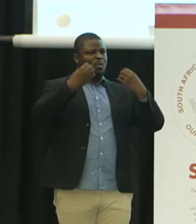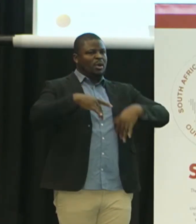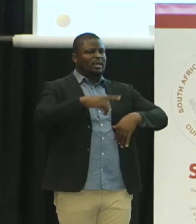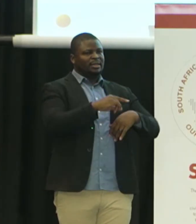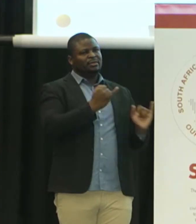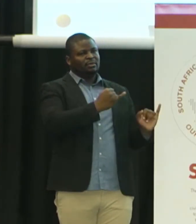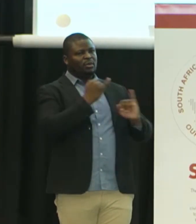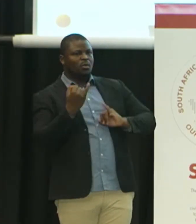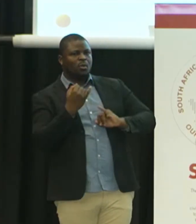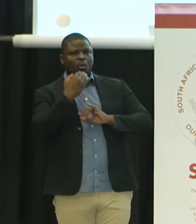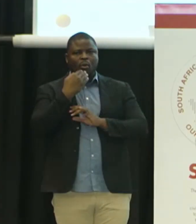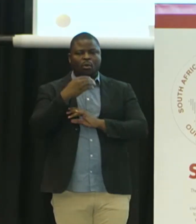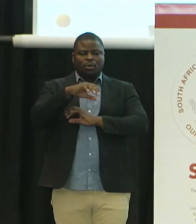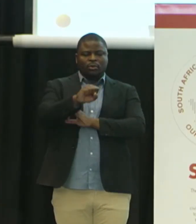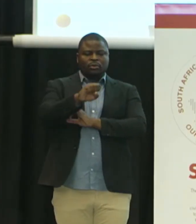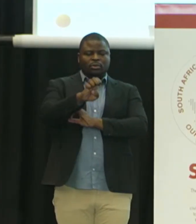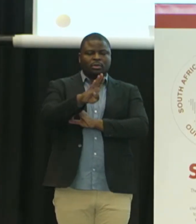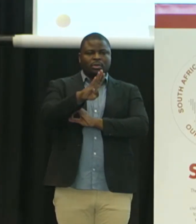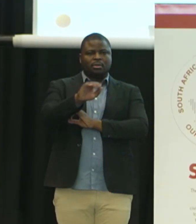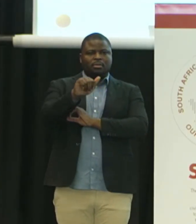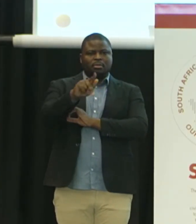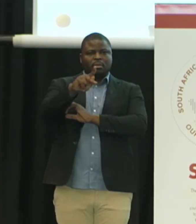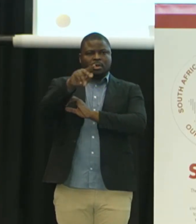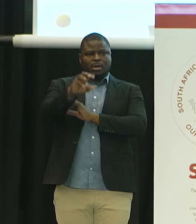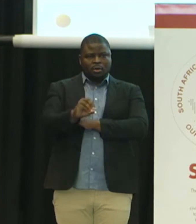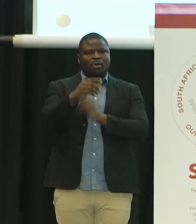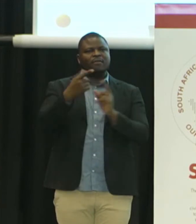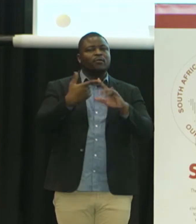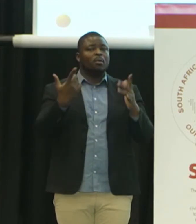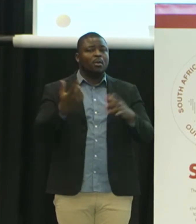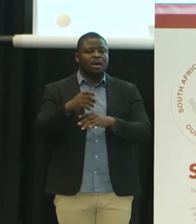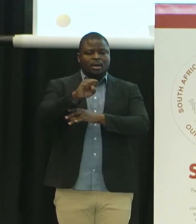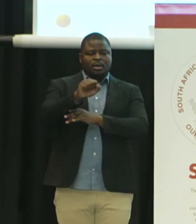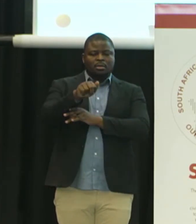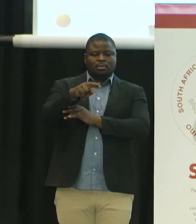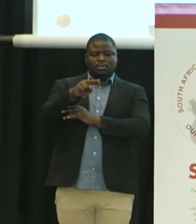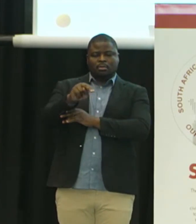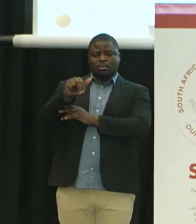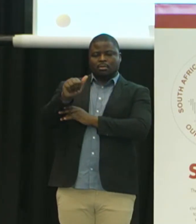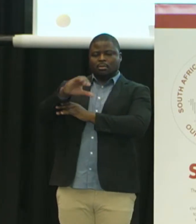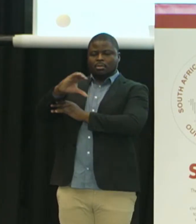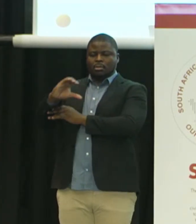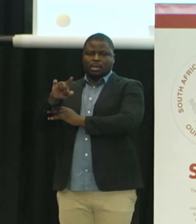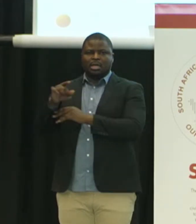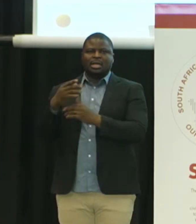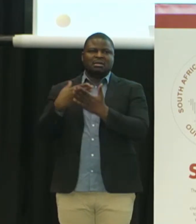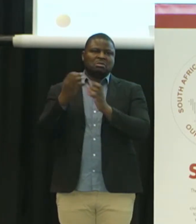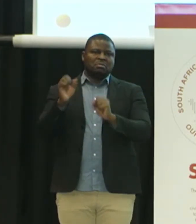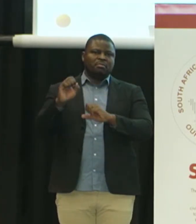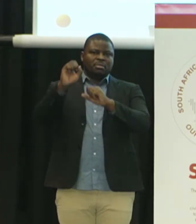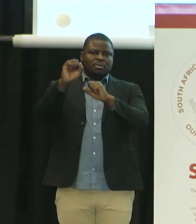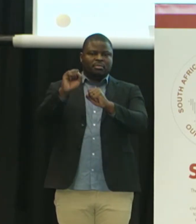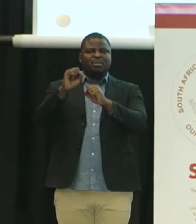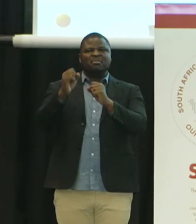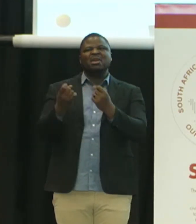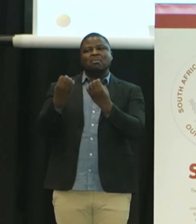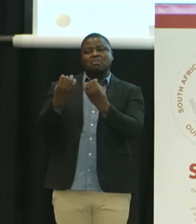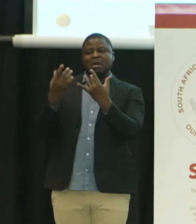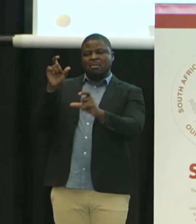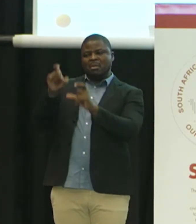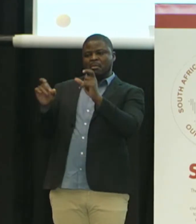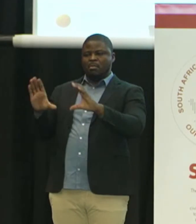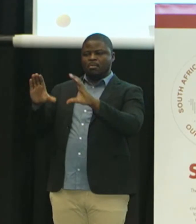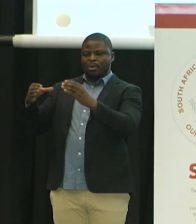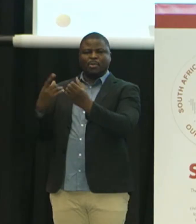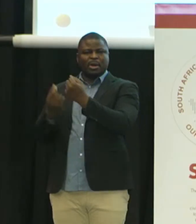Ms. Jabulile Sibego from SANAC to give us an overview of the state of key populations in South